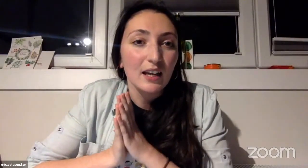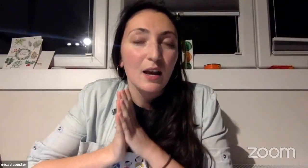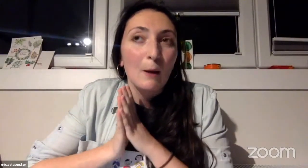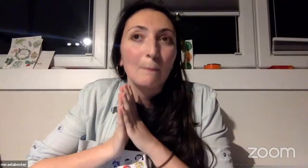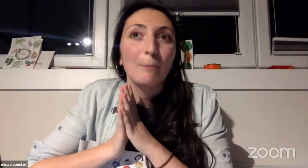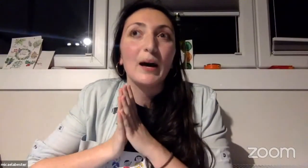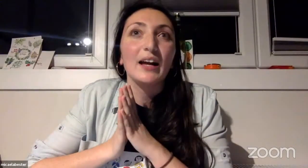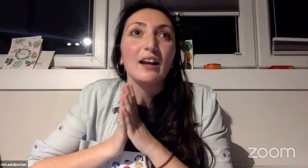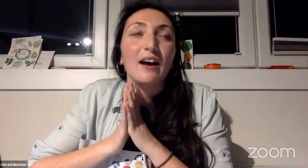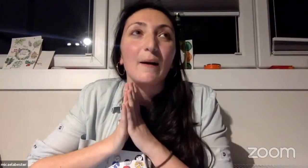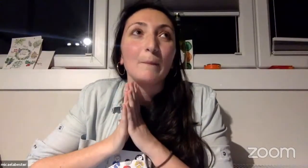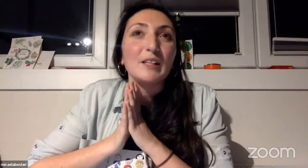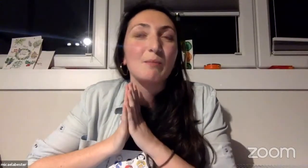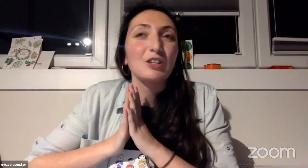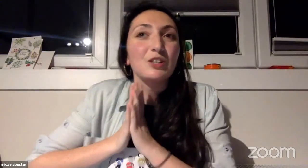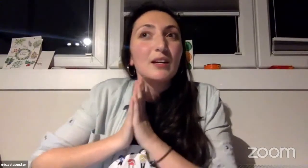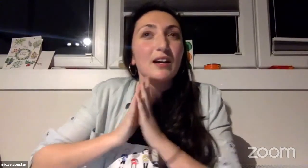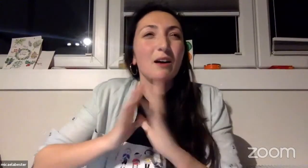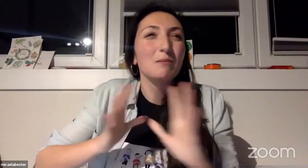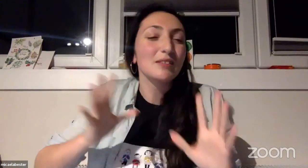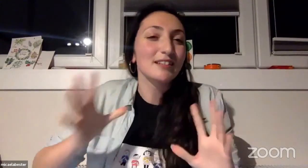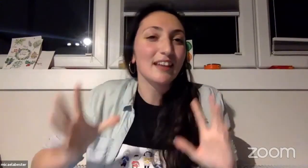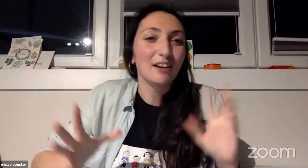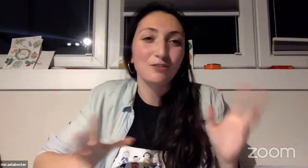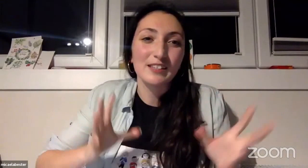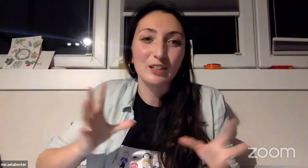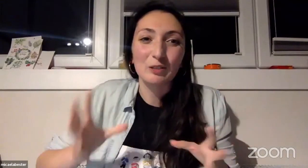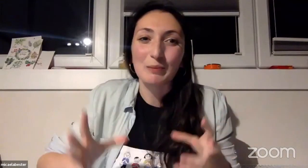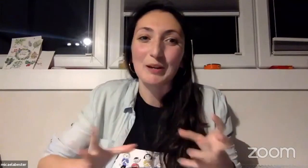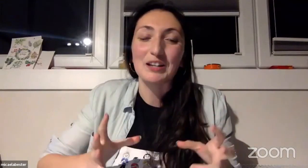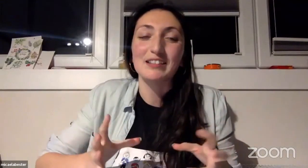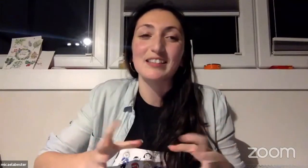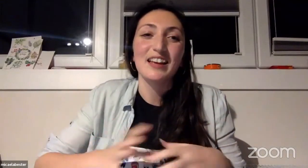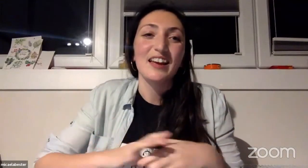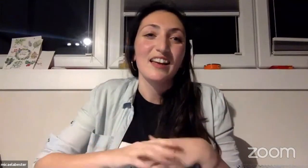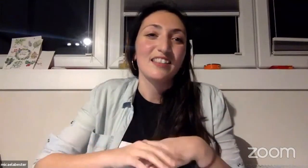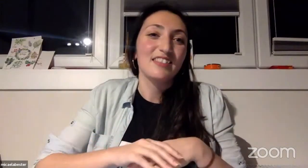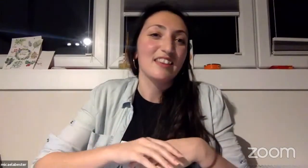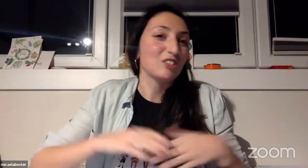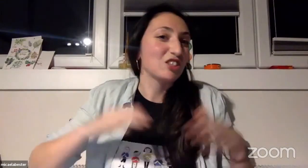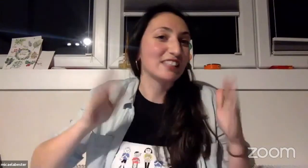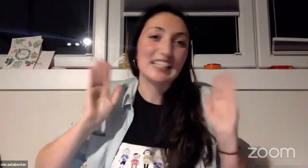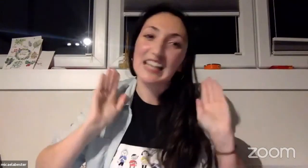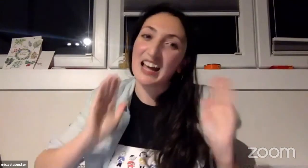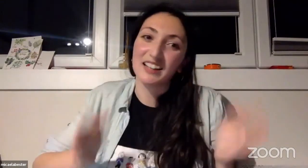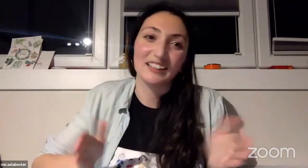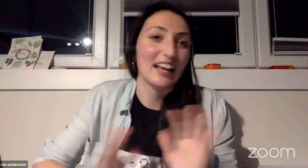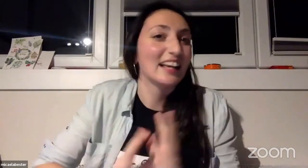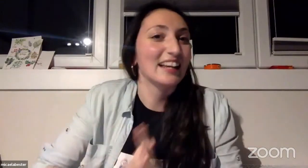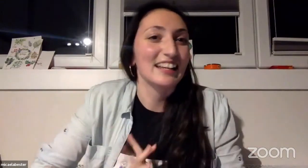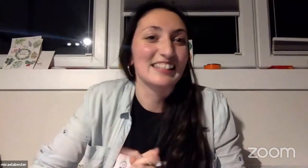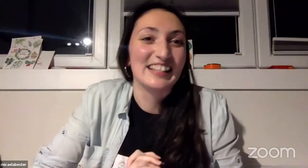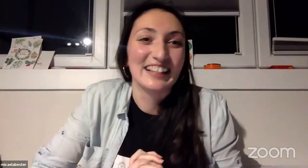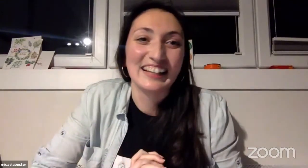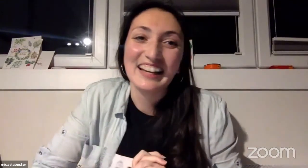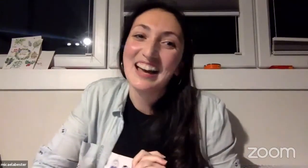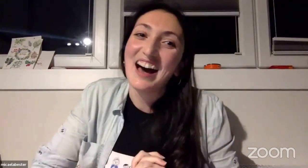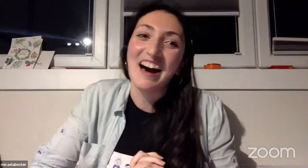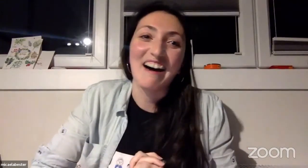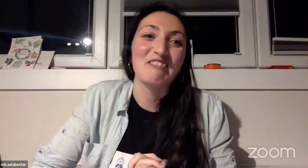friendly, but especially when it comes to, like, physical appearance, they'll just tell it like it